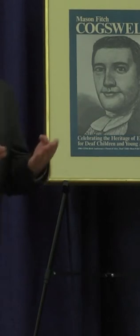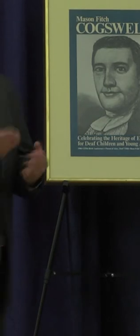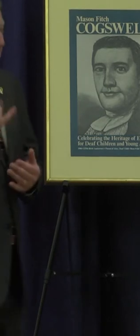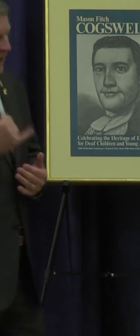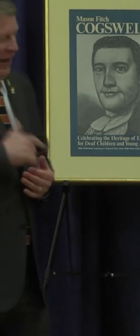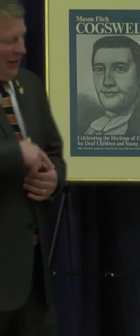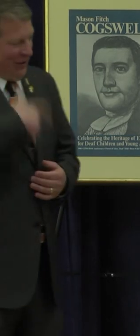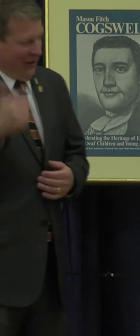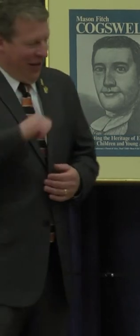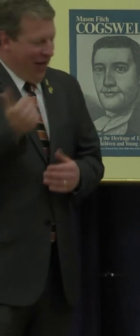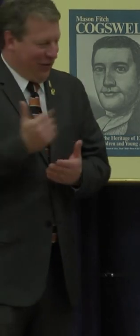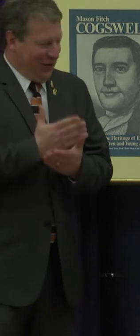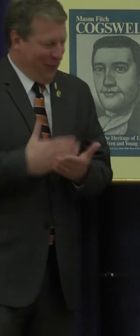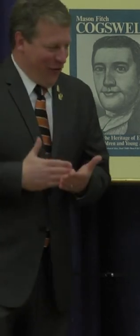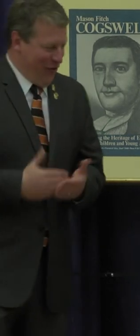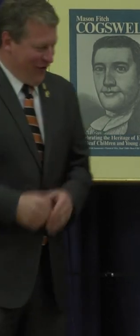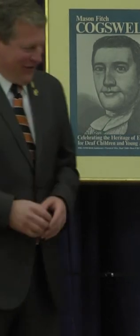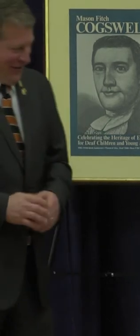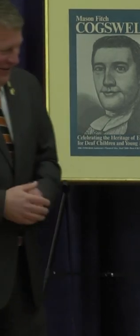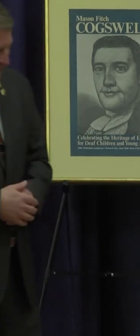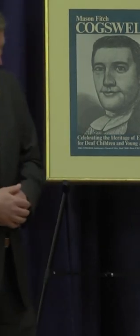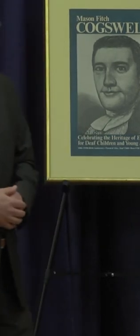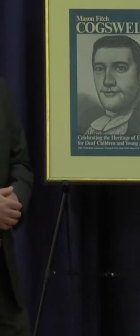One part of it's open, now the other.